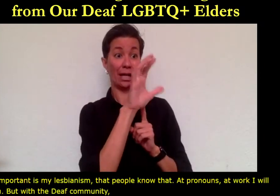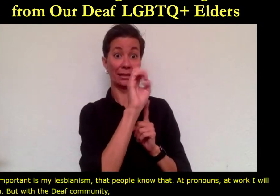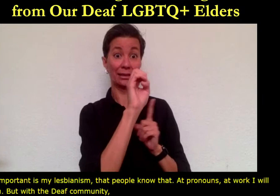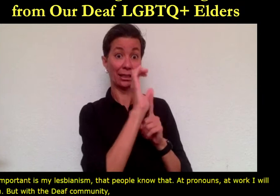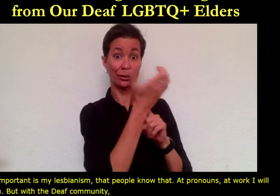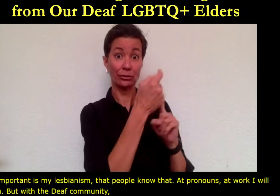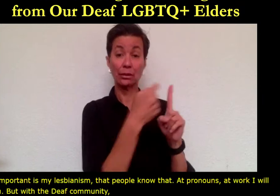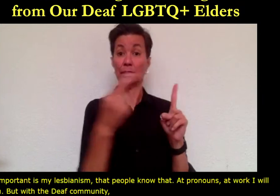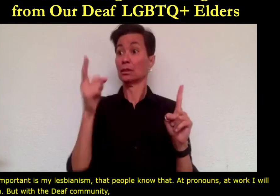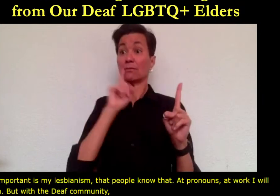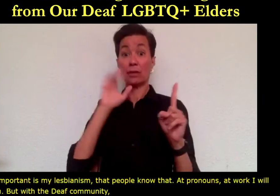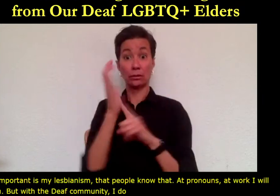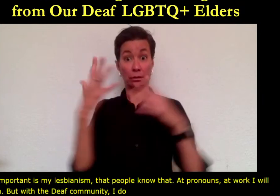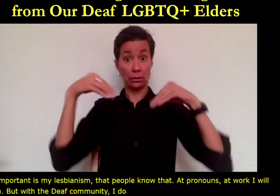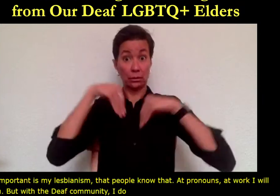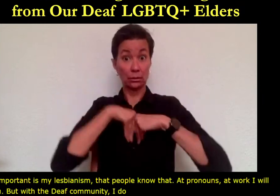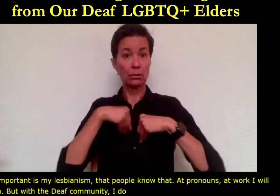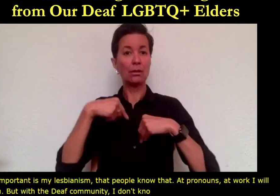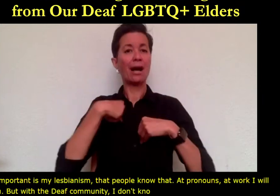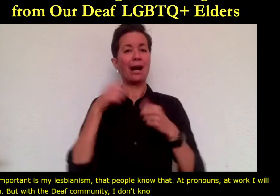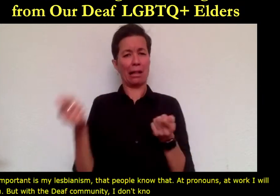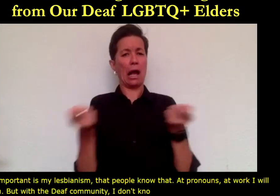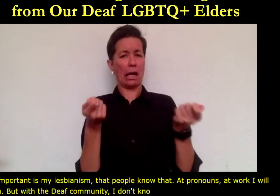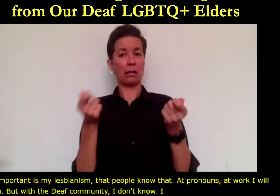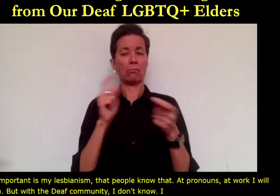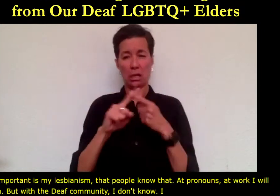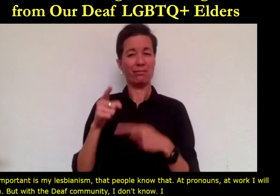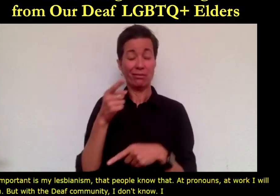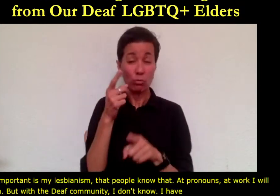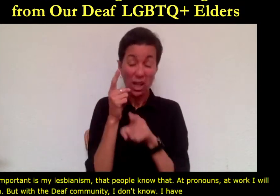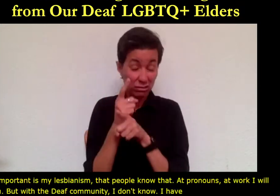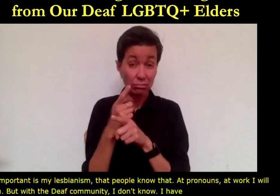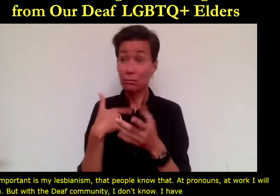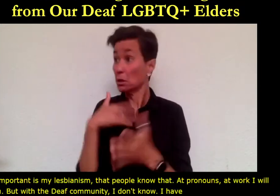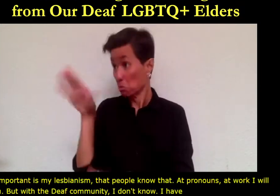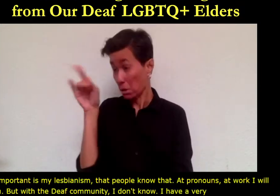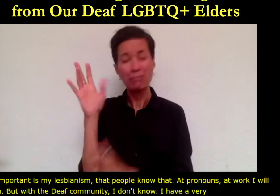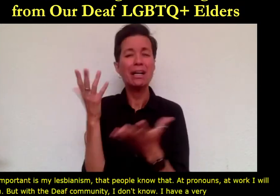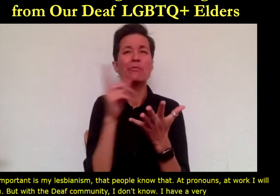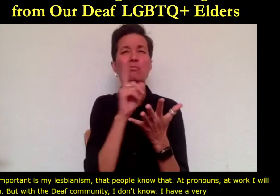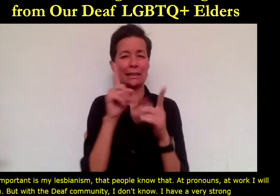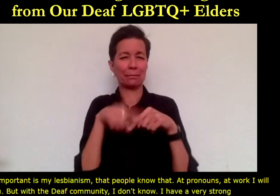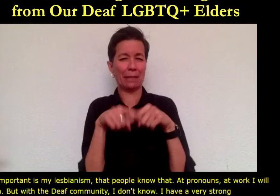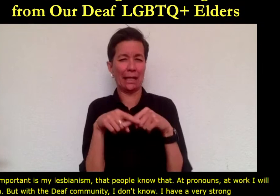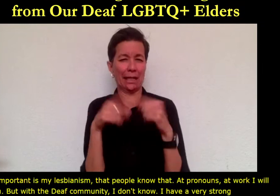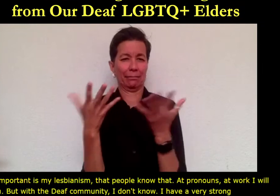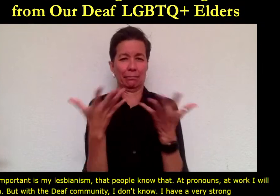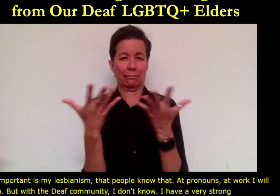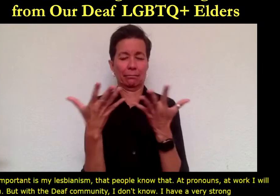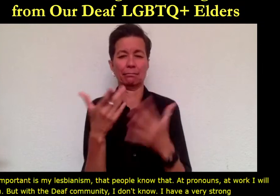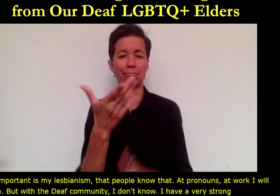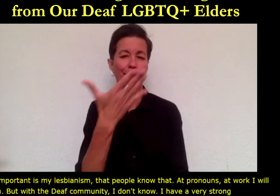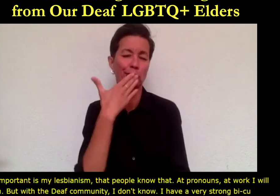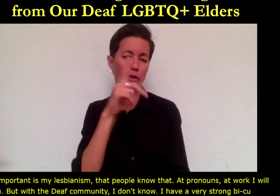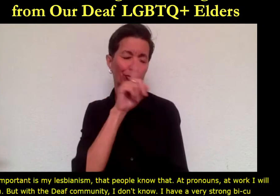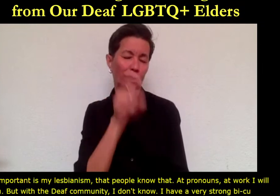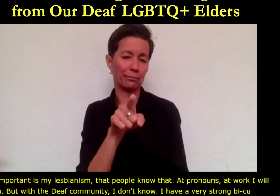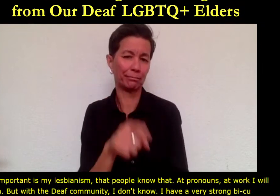bicultural influence. Deaf community, API community, and that's true. It really depends